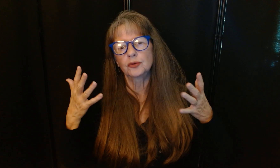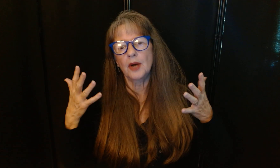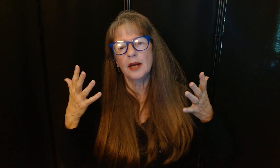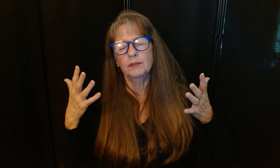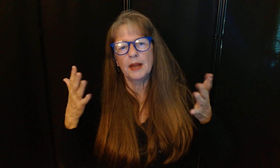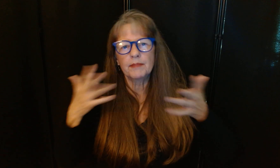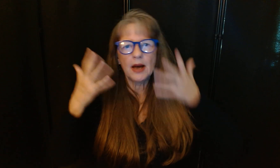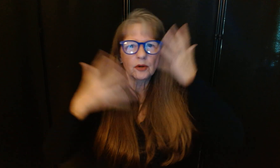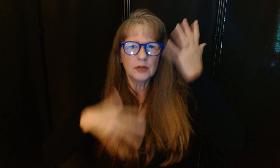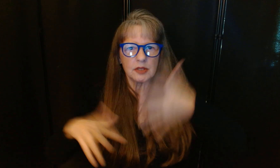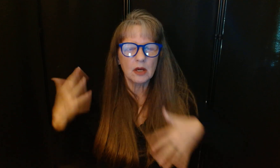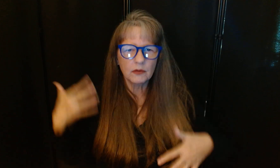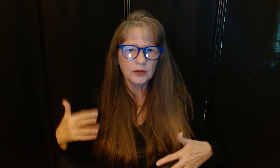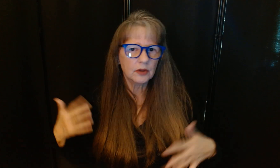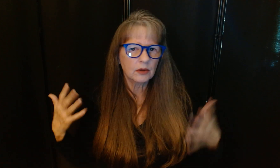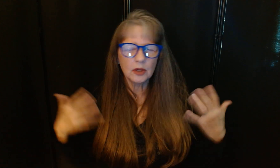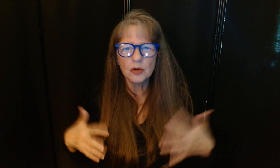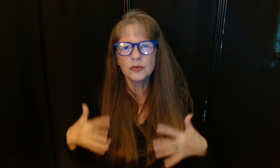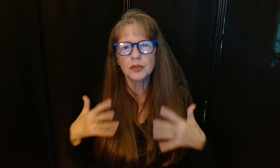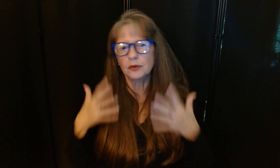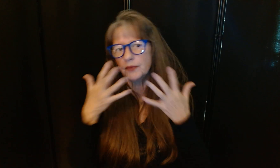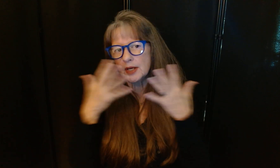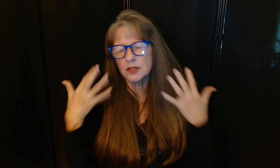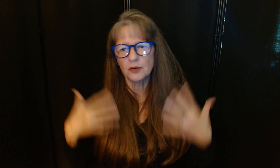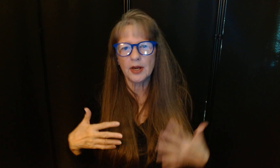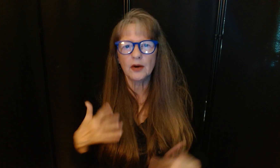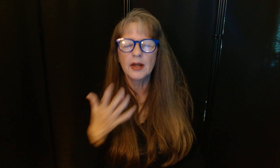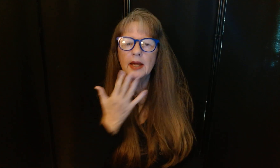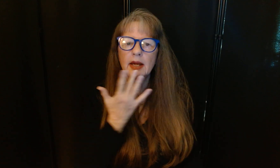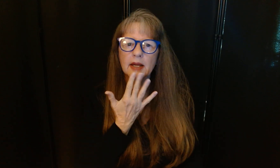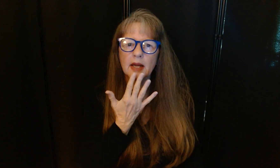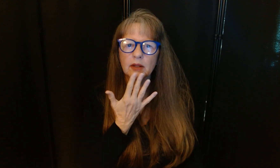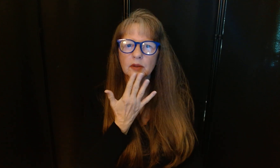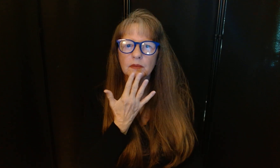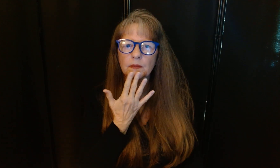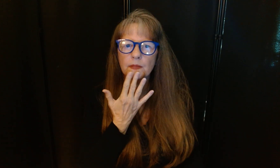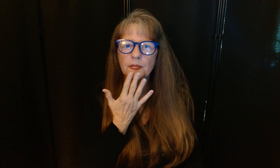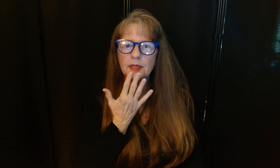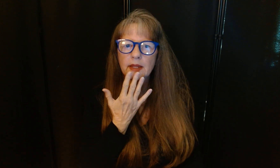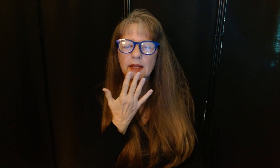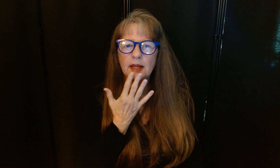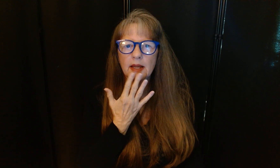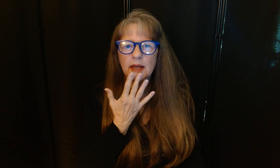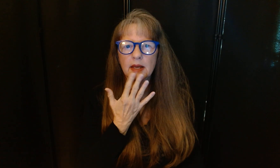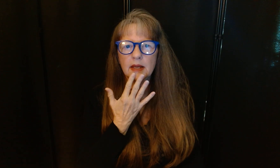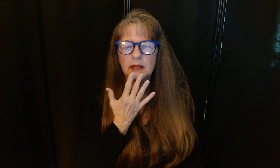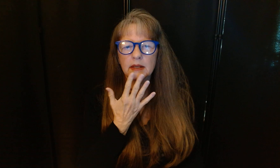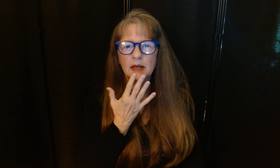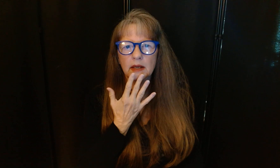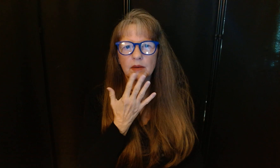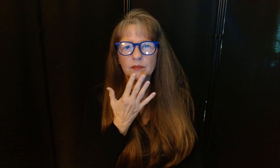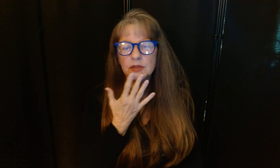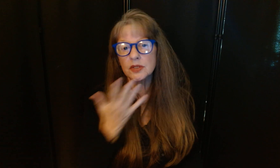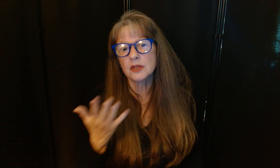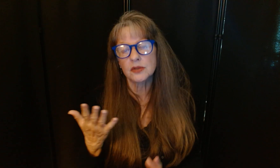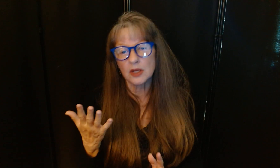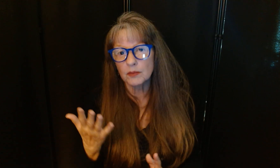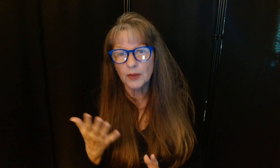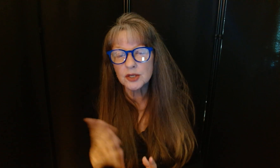dry paint powder, and it's all over their clothes and their face and their hair. Color. And this is a celebration that